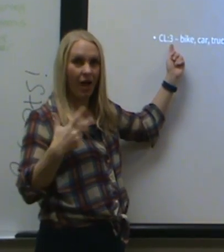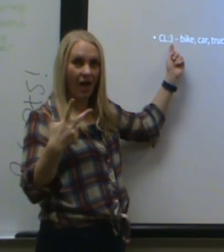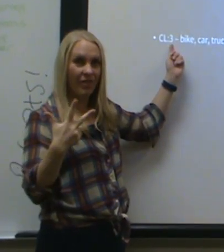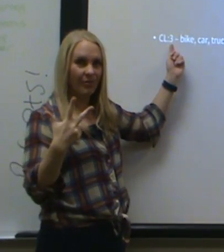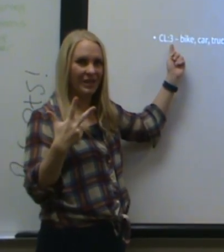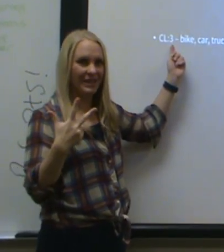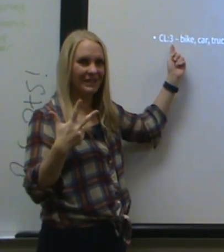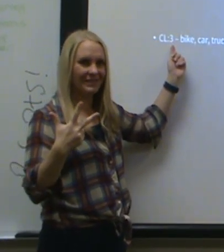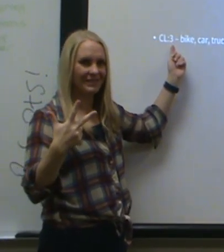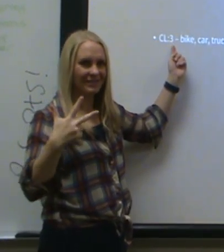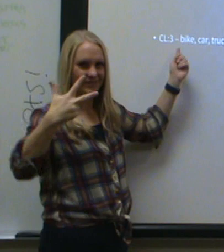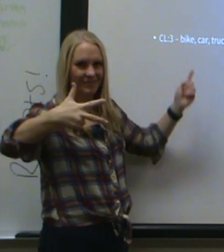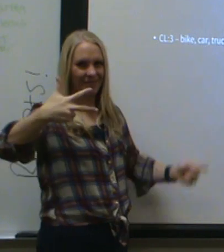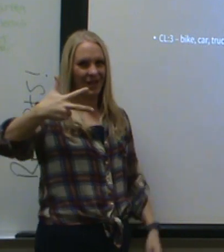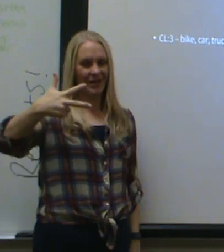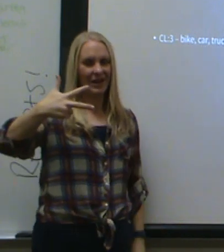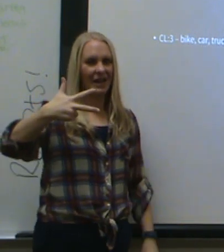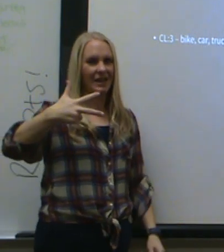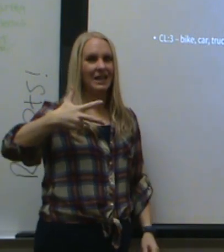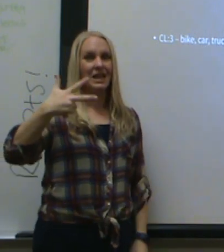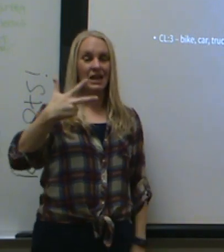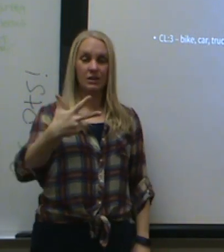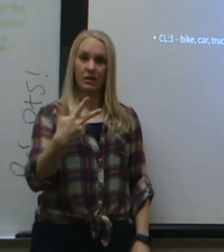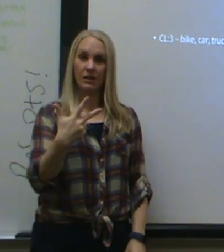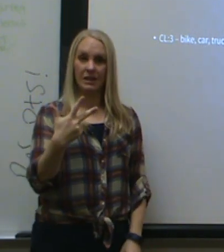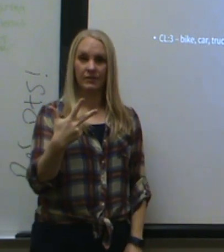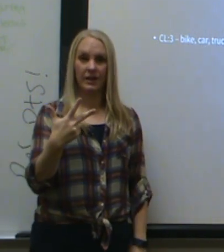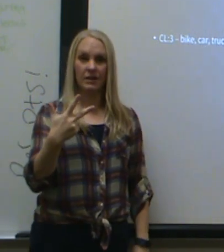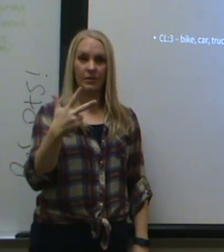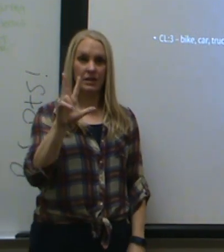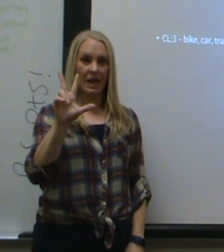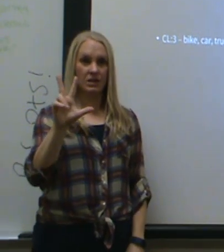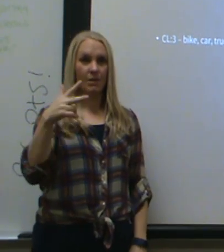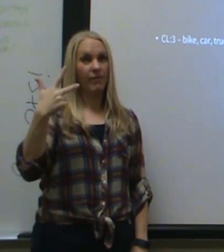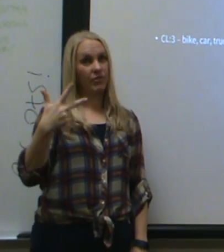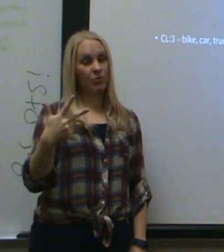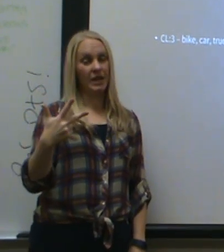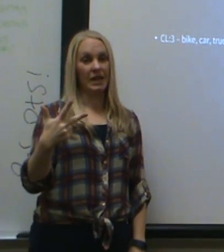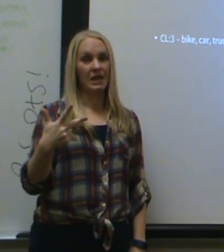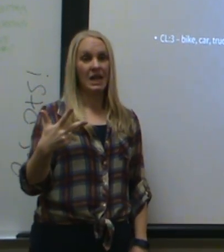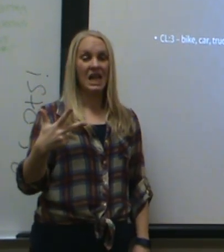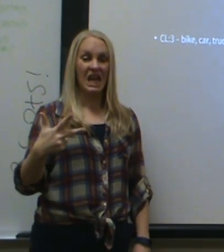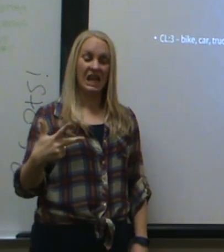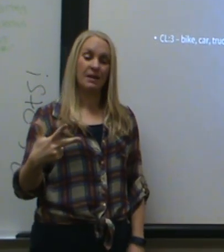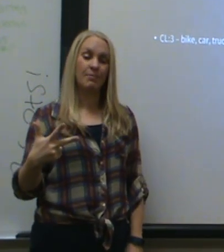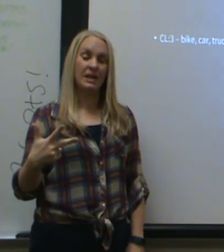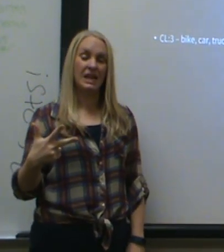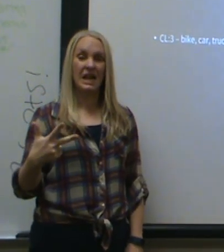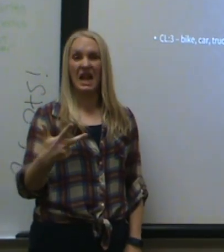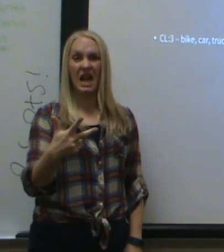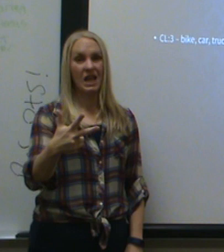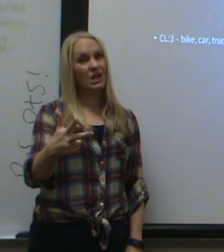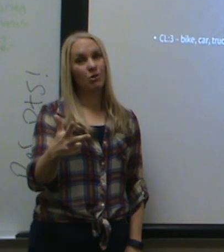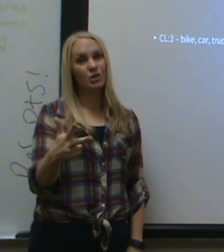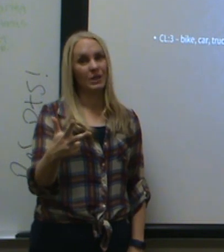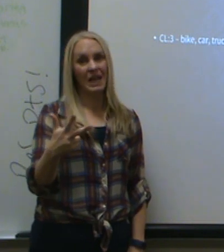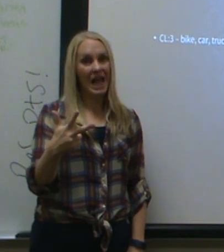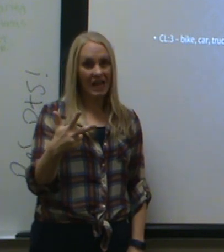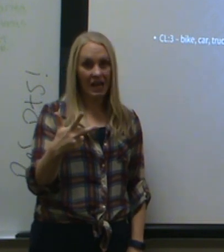a 3. All right, here's our classifier with the hand shape 3. It can be usually any kind